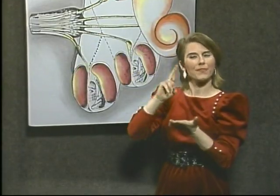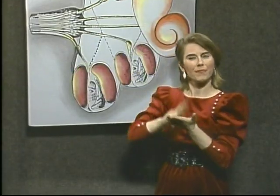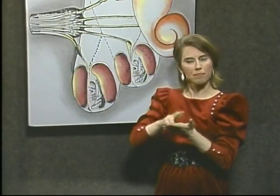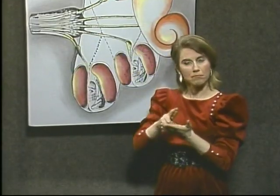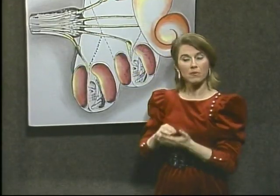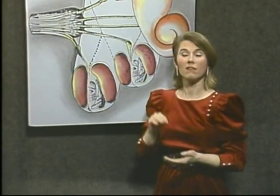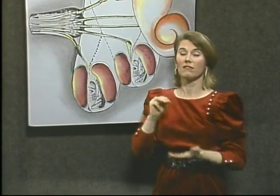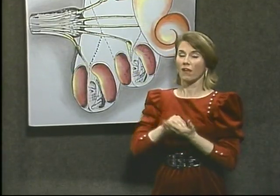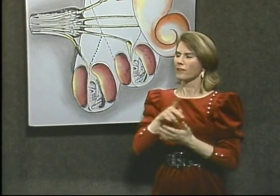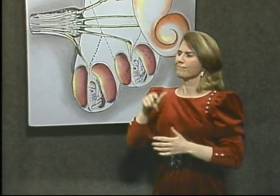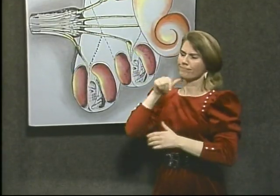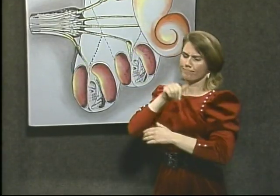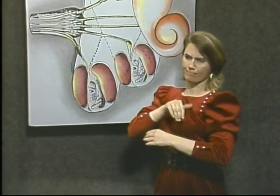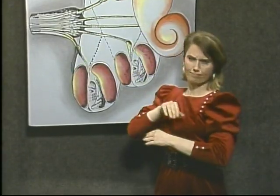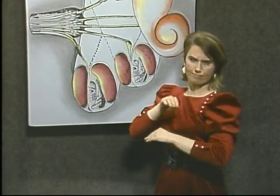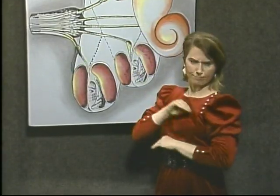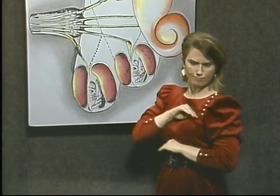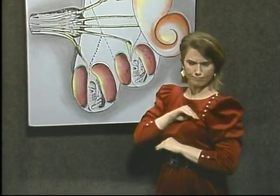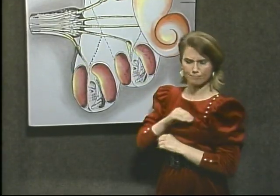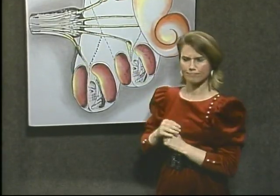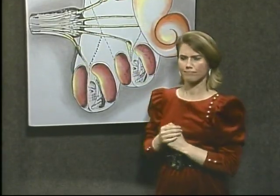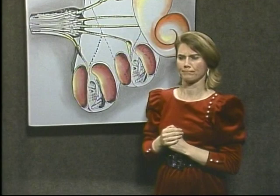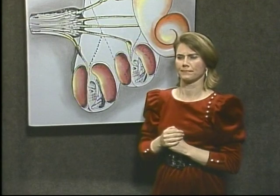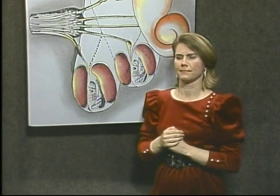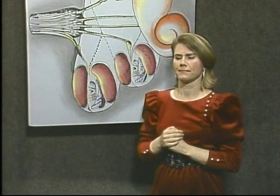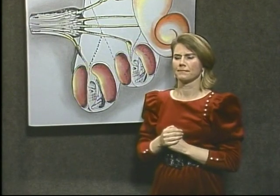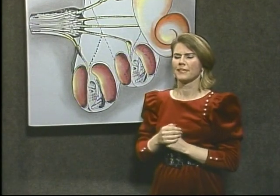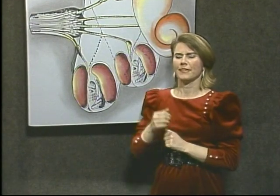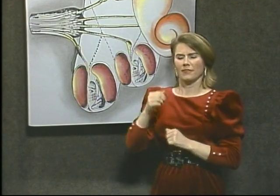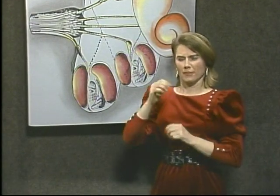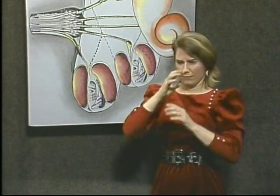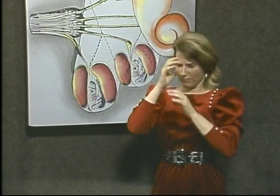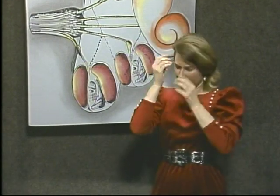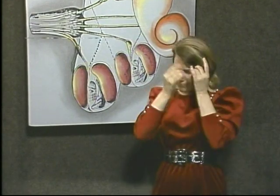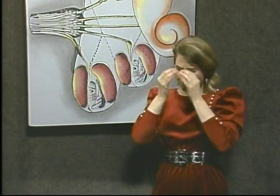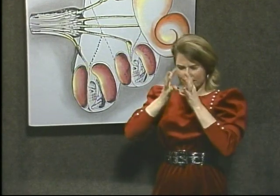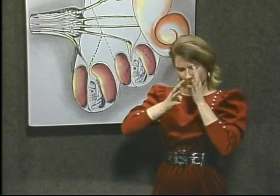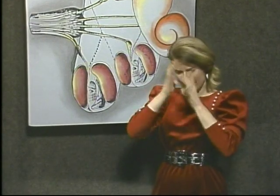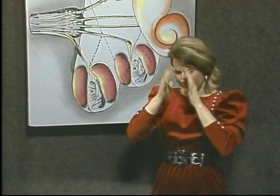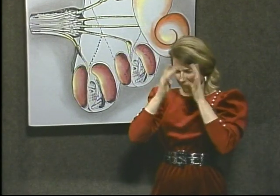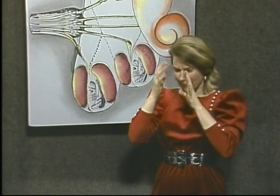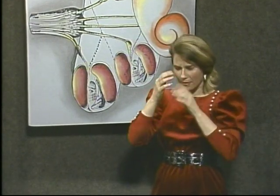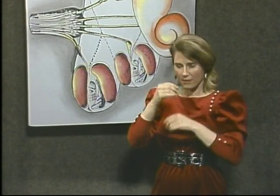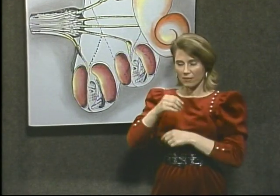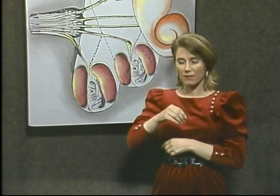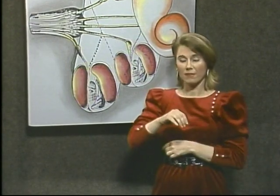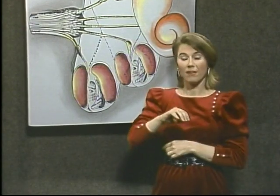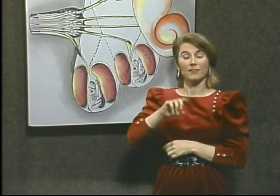People would have to identify environmental sounds through the use of rhythm. Doctors were not satisfied by